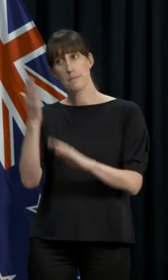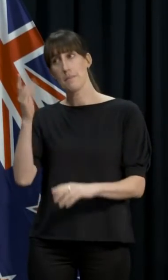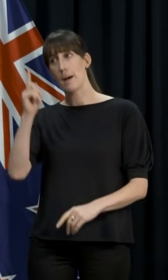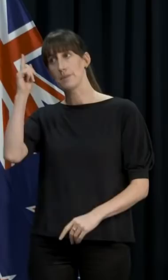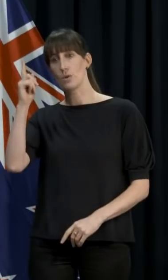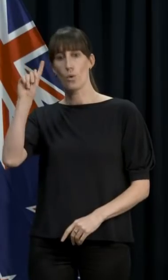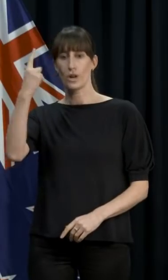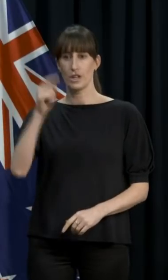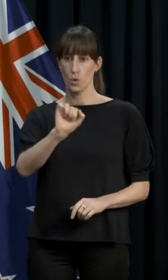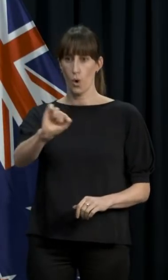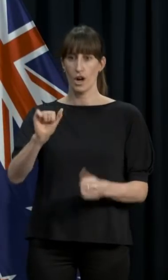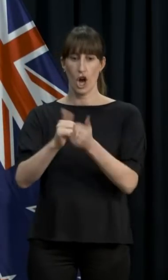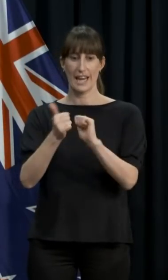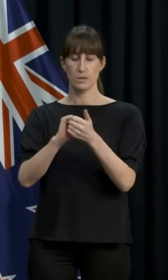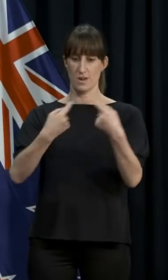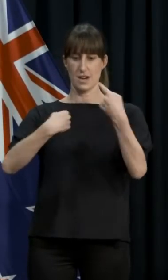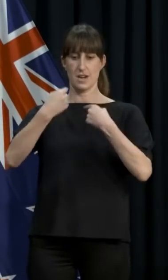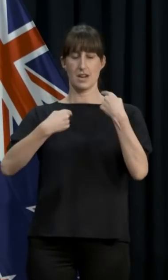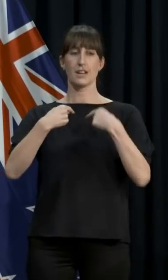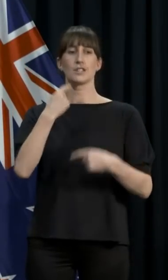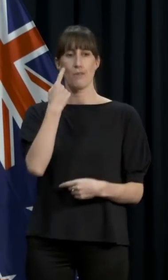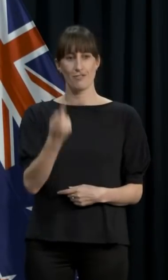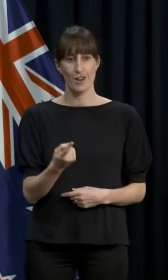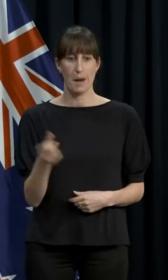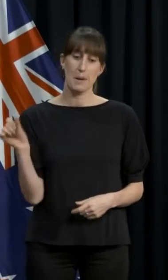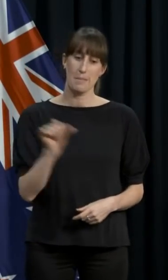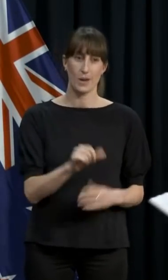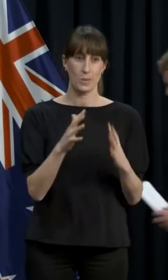back on Wednesday. So thank you, everybody.